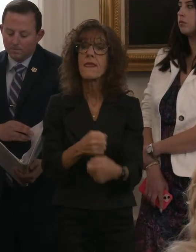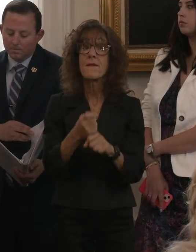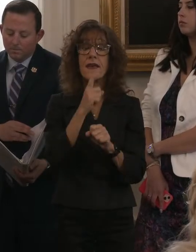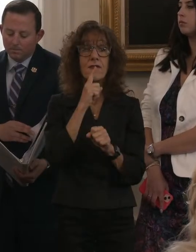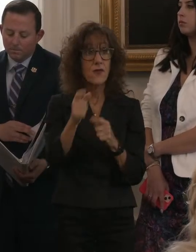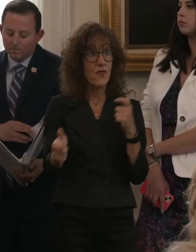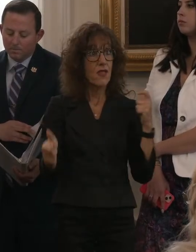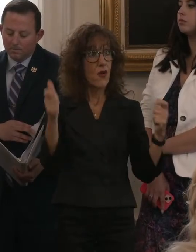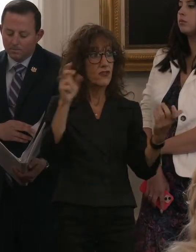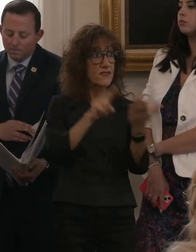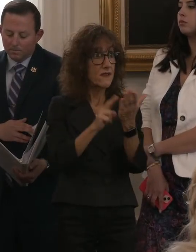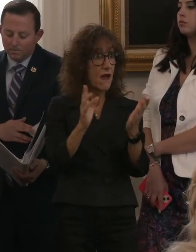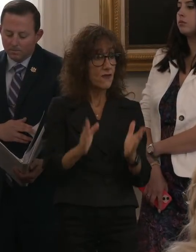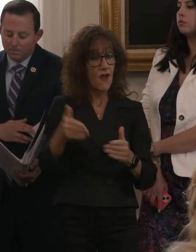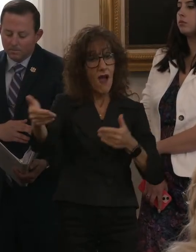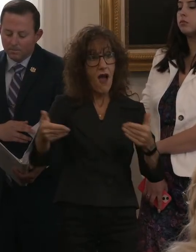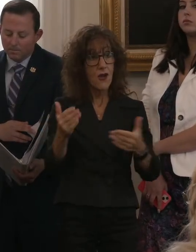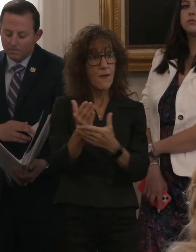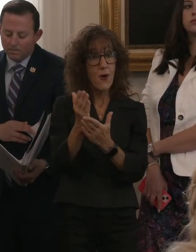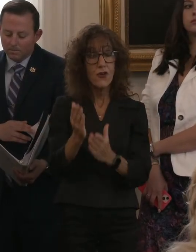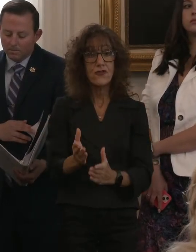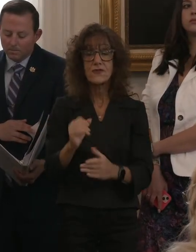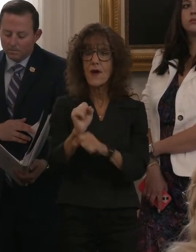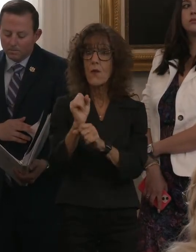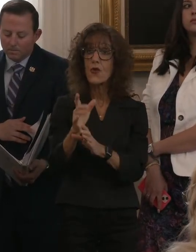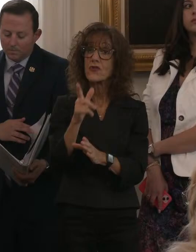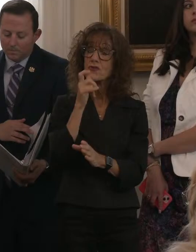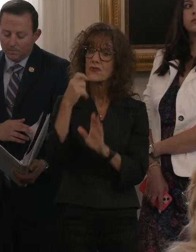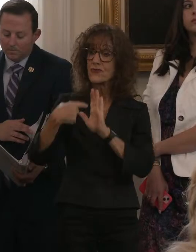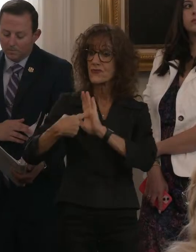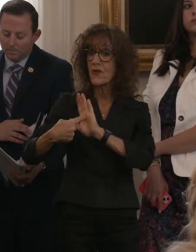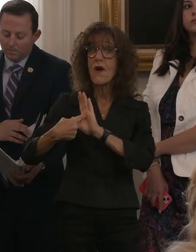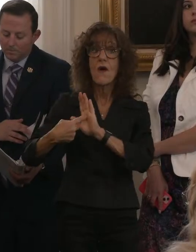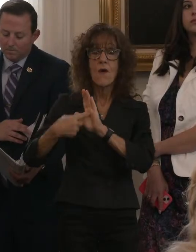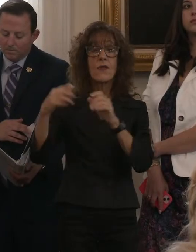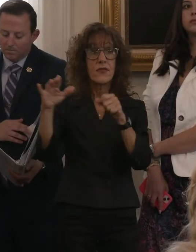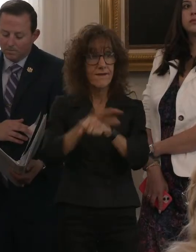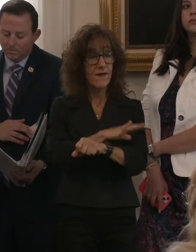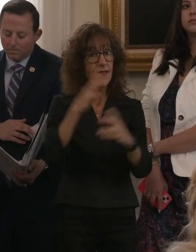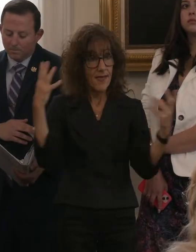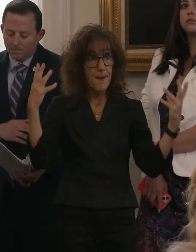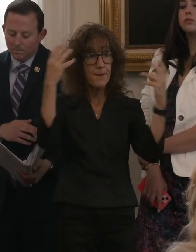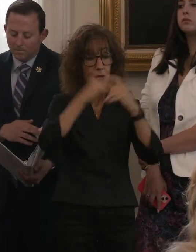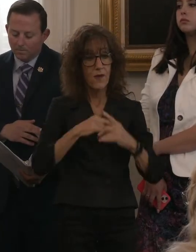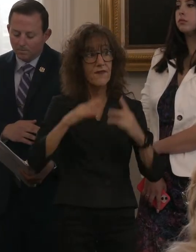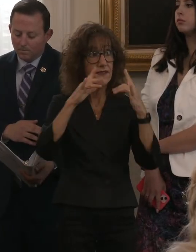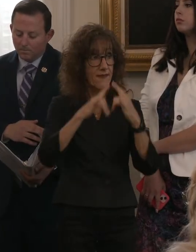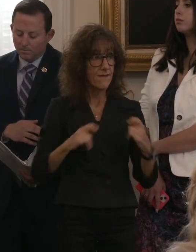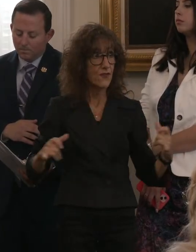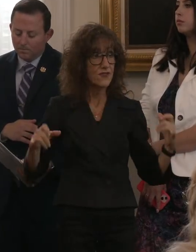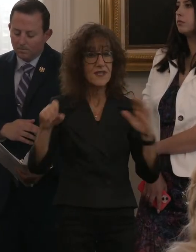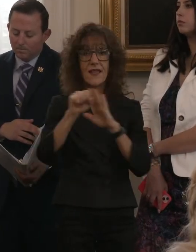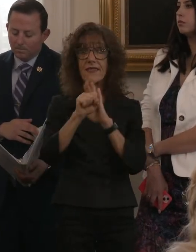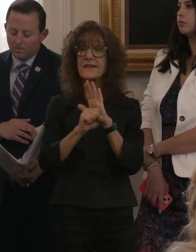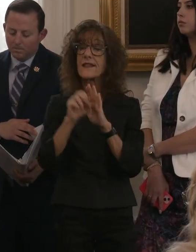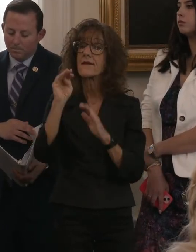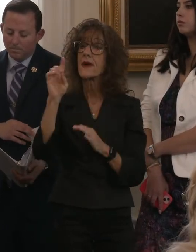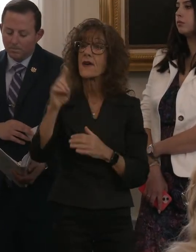that our largest contractors hire partners and workers that reflect the full and beautiful diversity of the state of